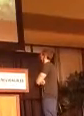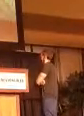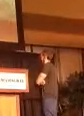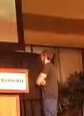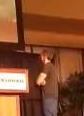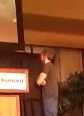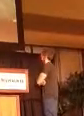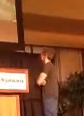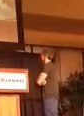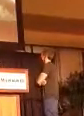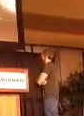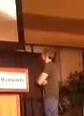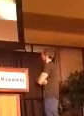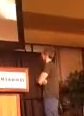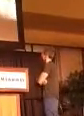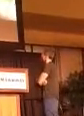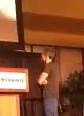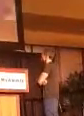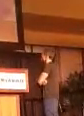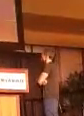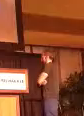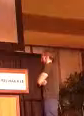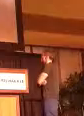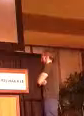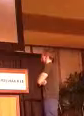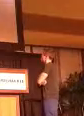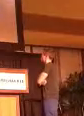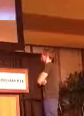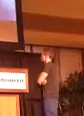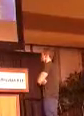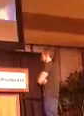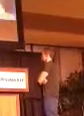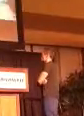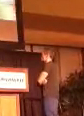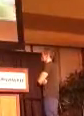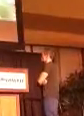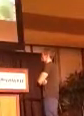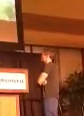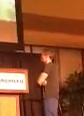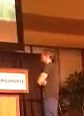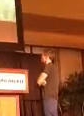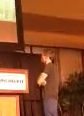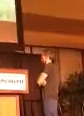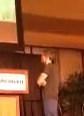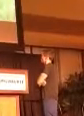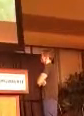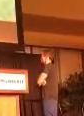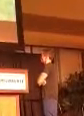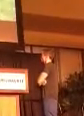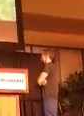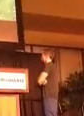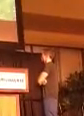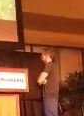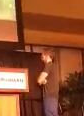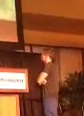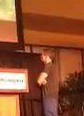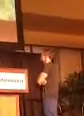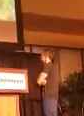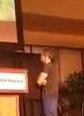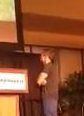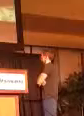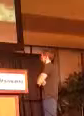night. Oh, 'cause sometimes fate and your dreams